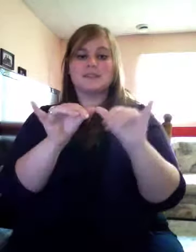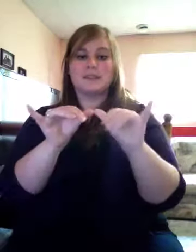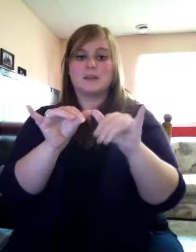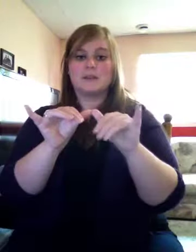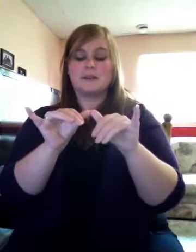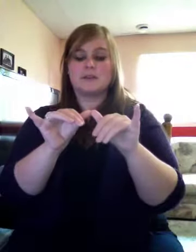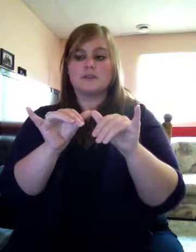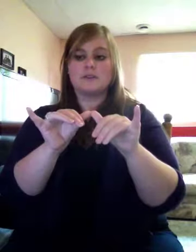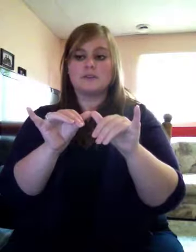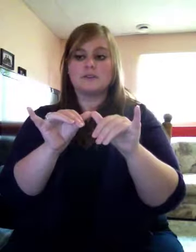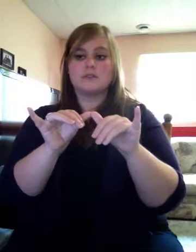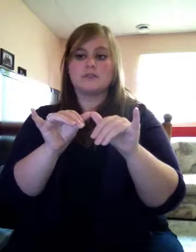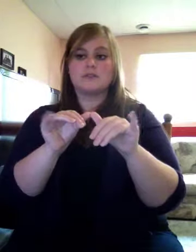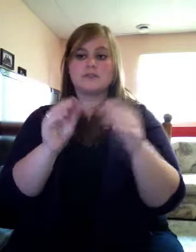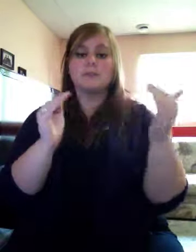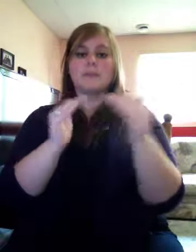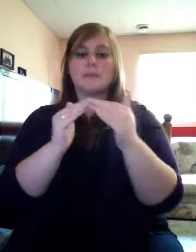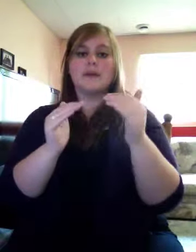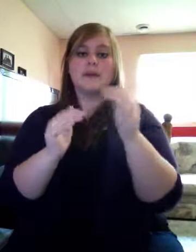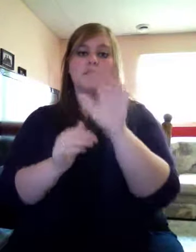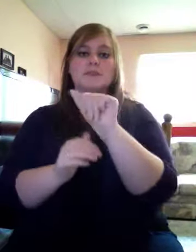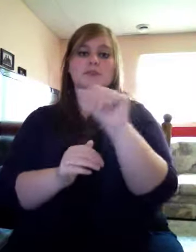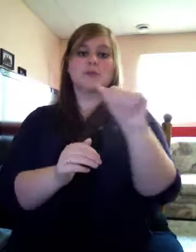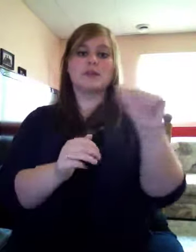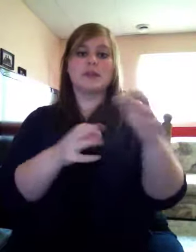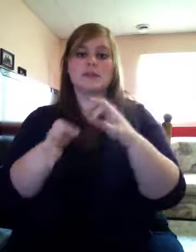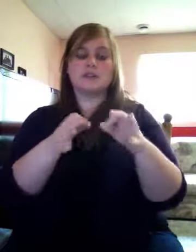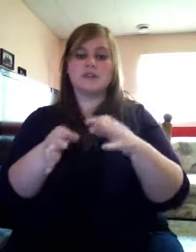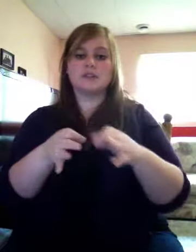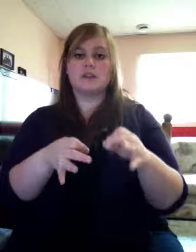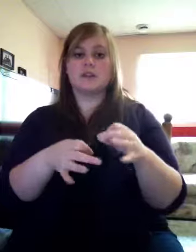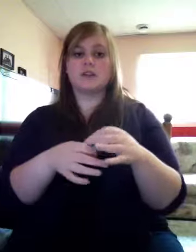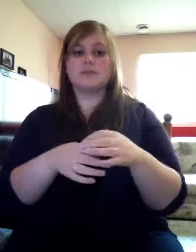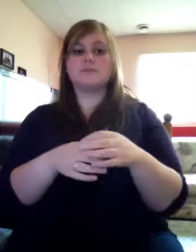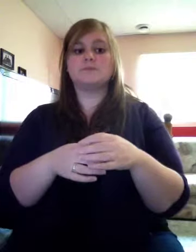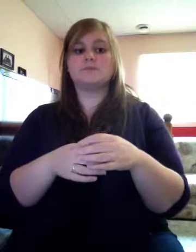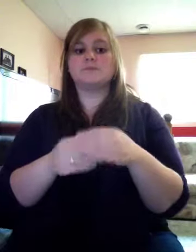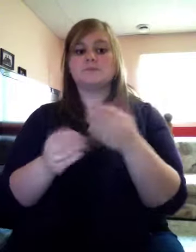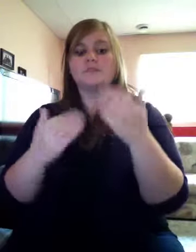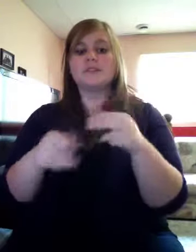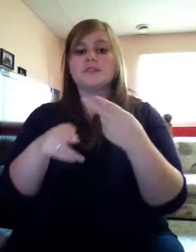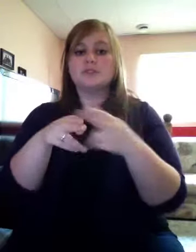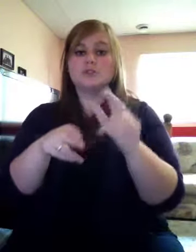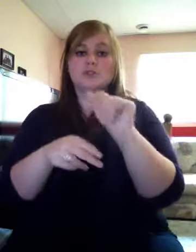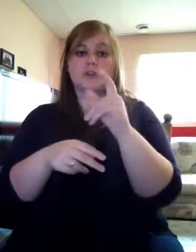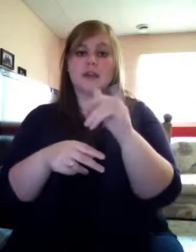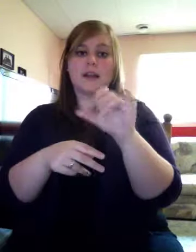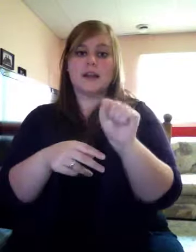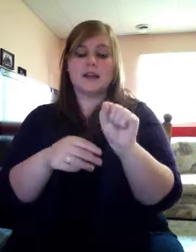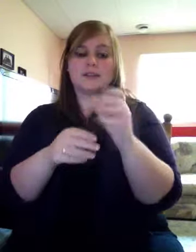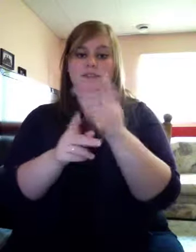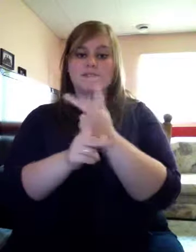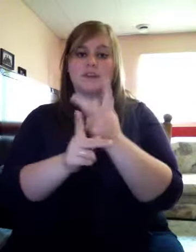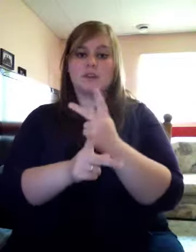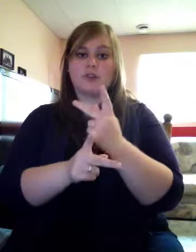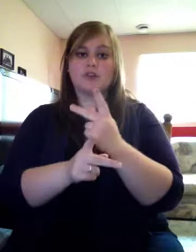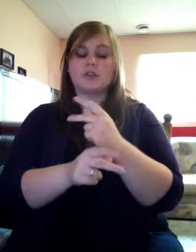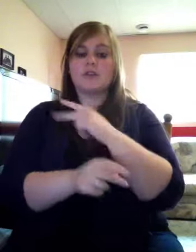AAA. This image is a short axis configuration showing an extremely large AAA in a patient who presented to the ED with